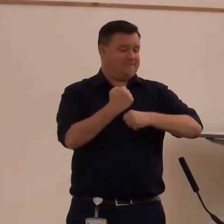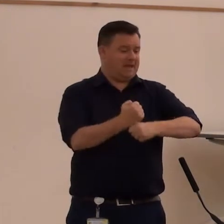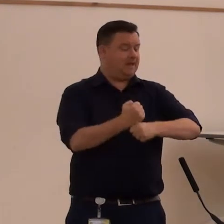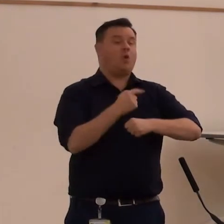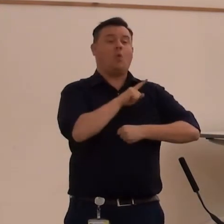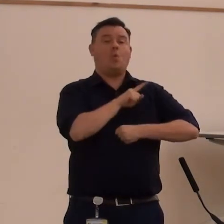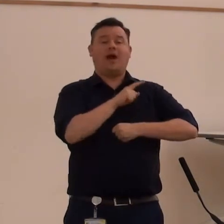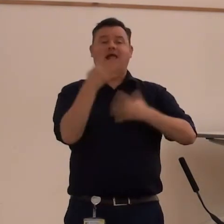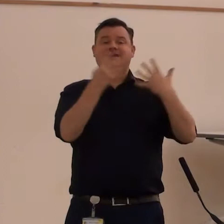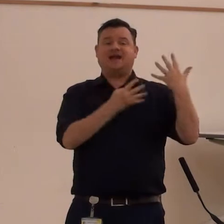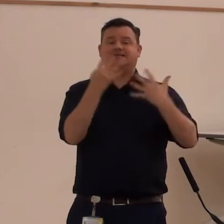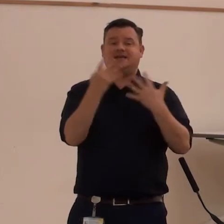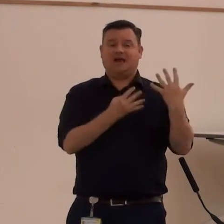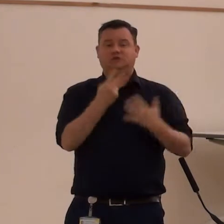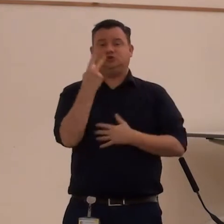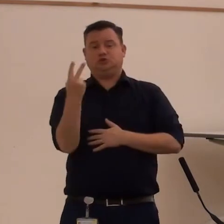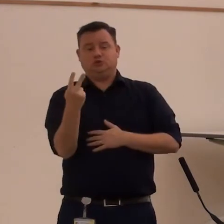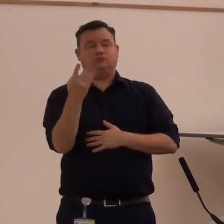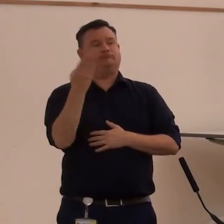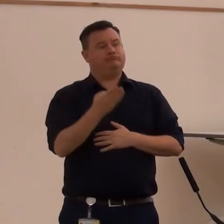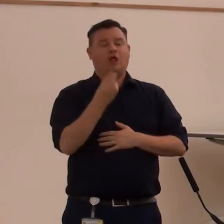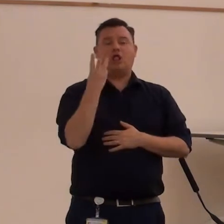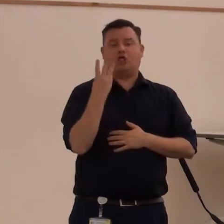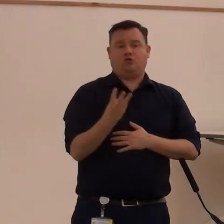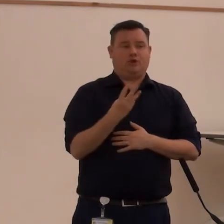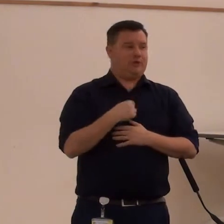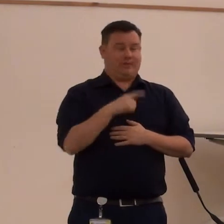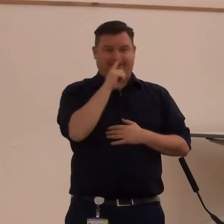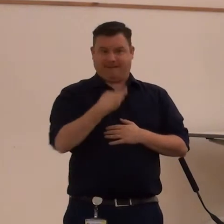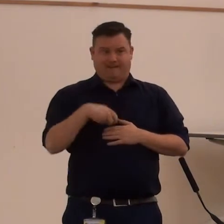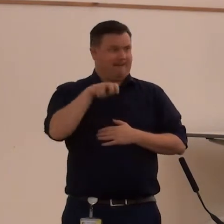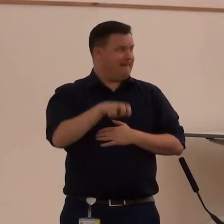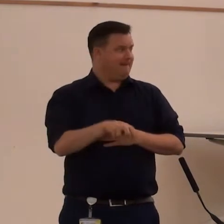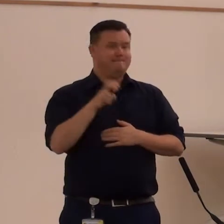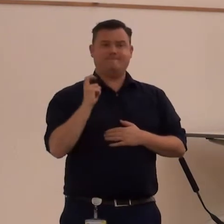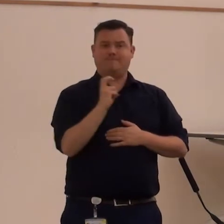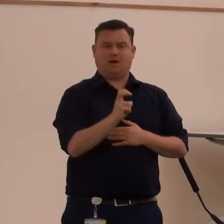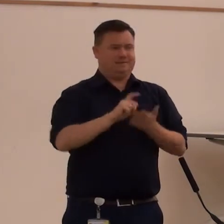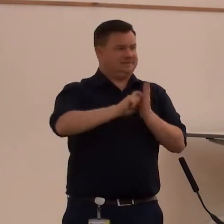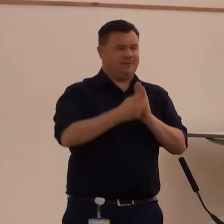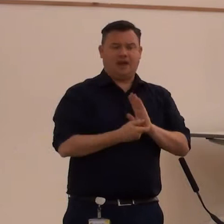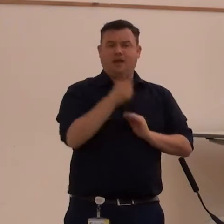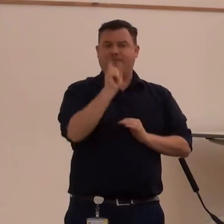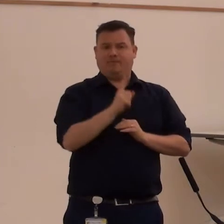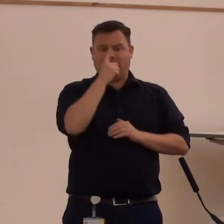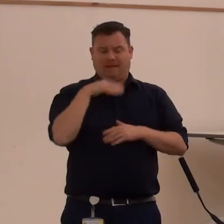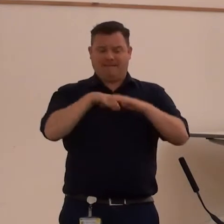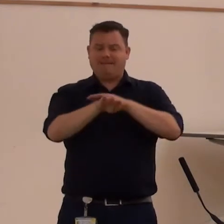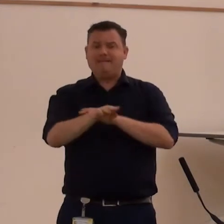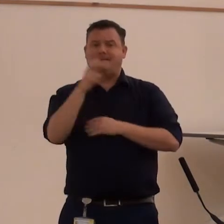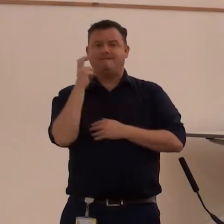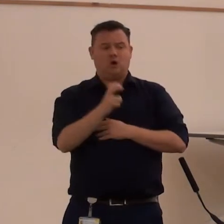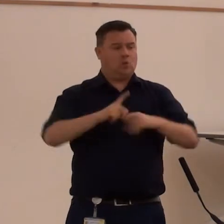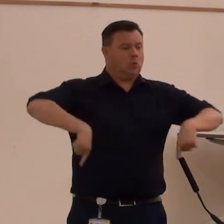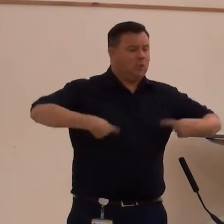in 1992, 93, we couldn't get on a bus. Disabled people couldn't get on a bus. Wheelchair